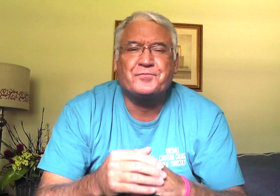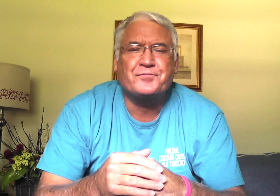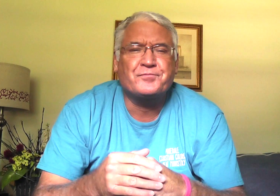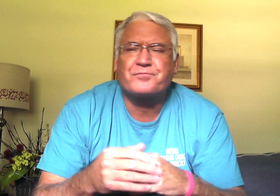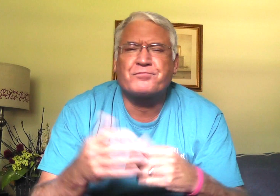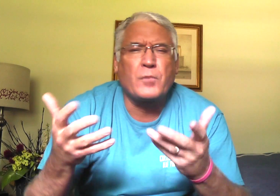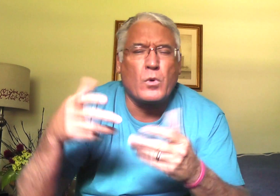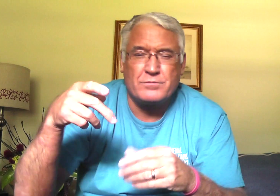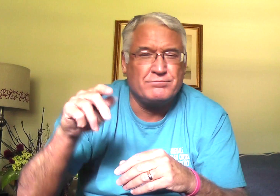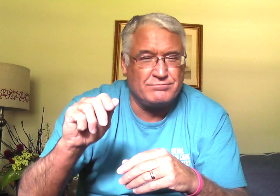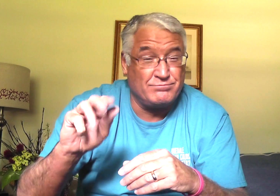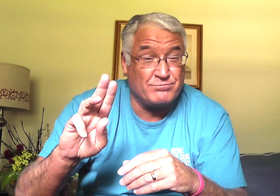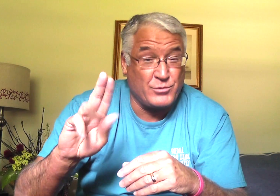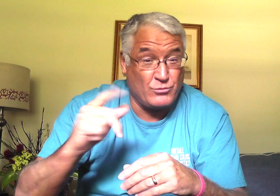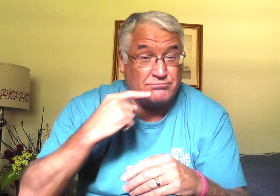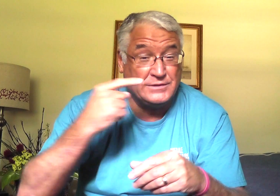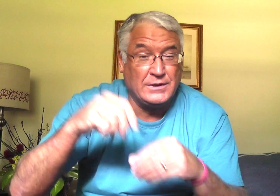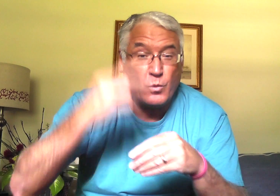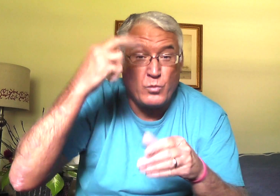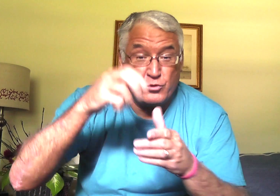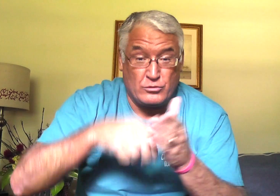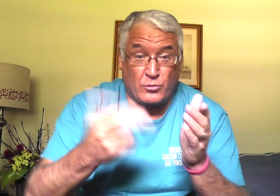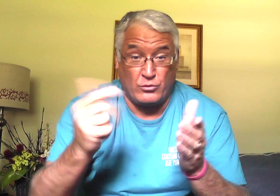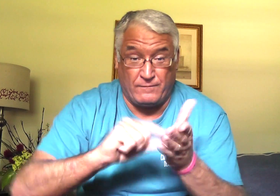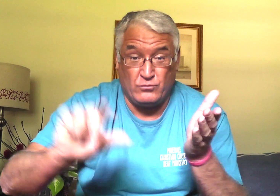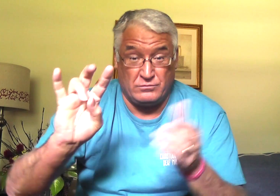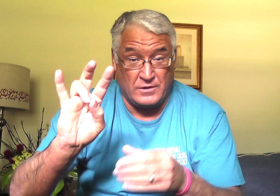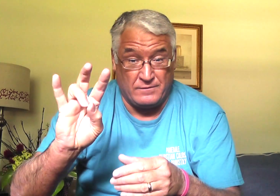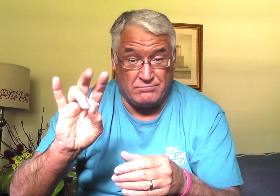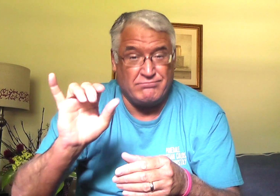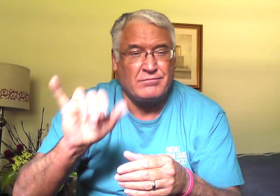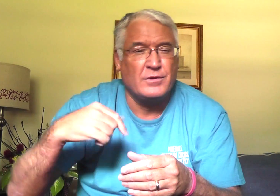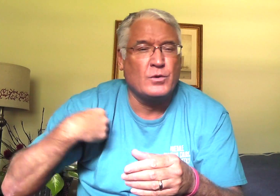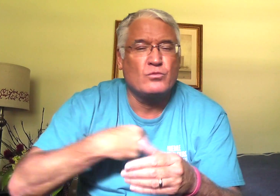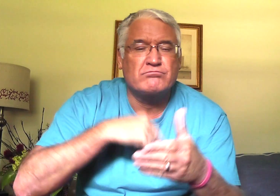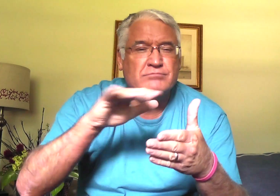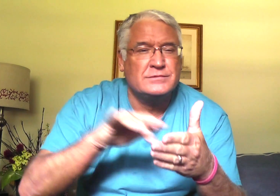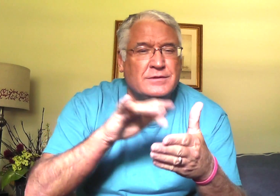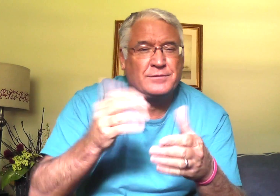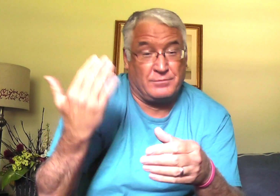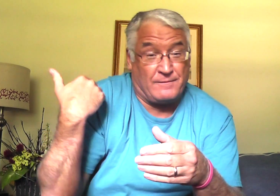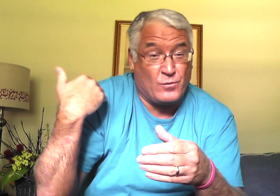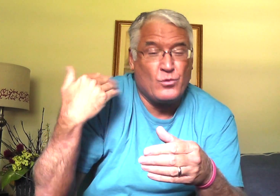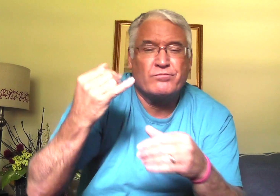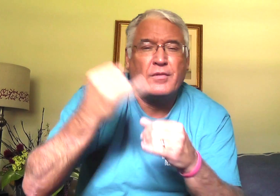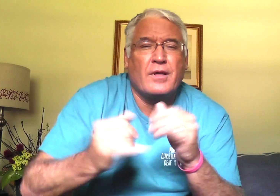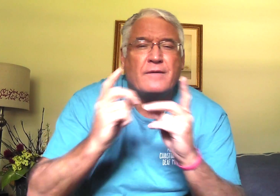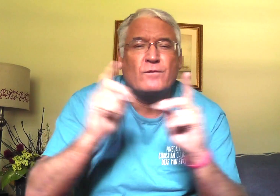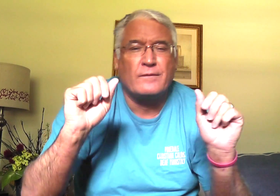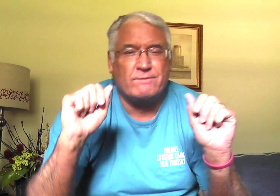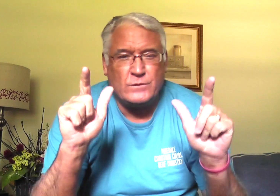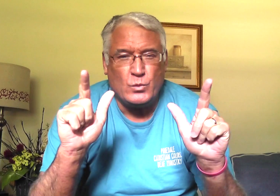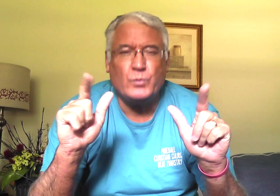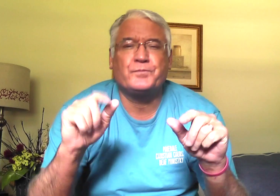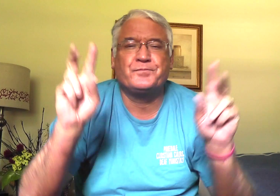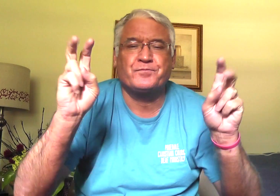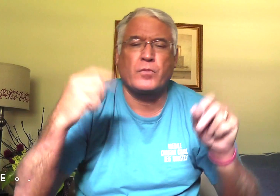Hello. What did Paul say in Romans 13:7 that we studied previously, the